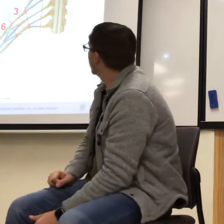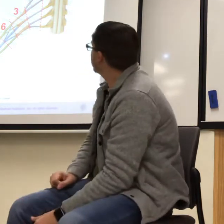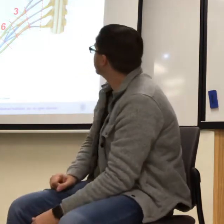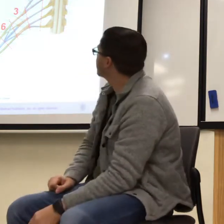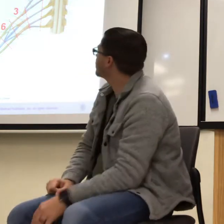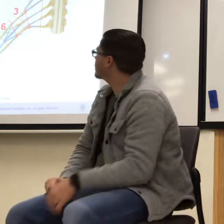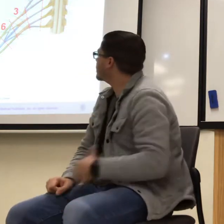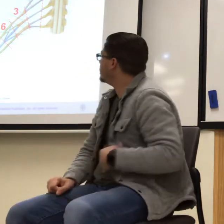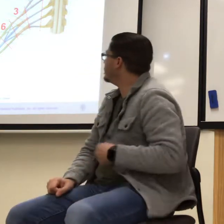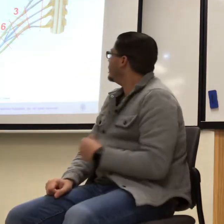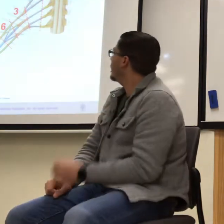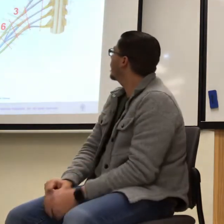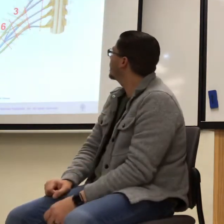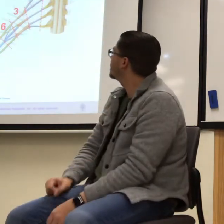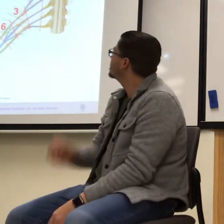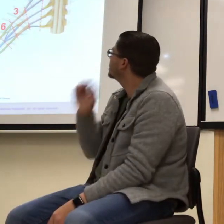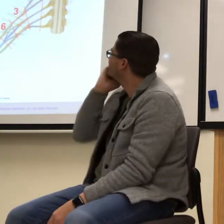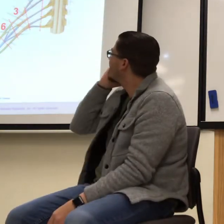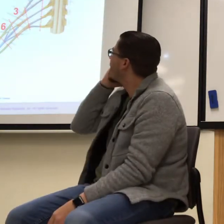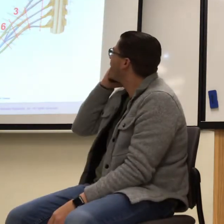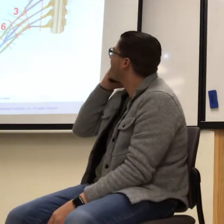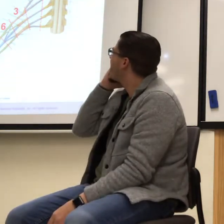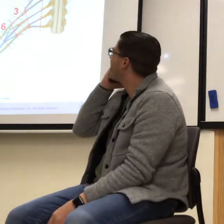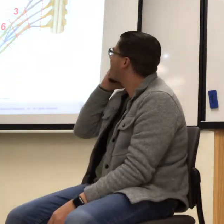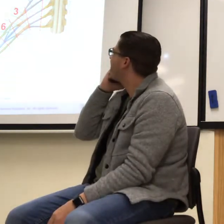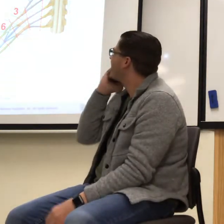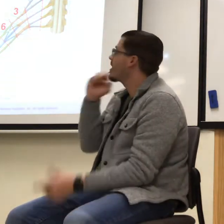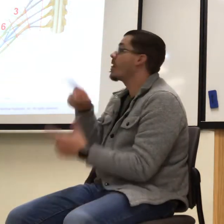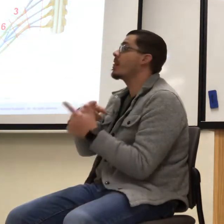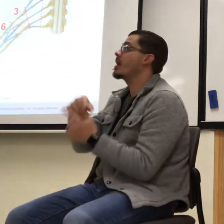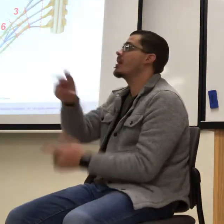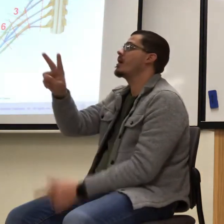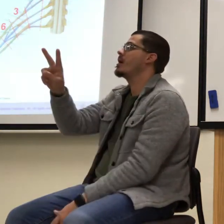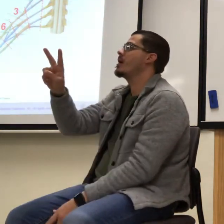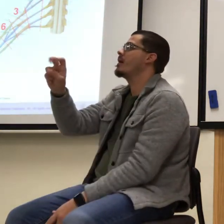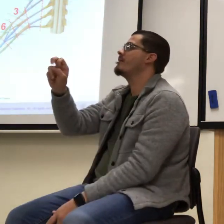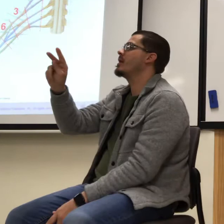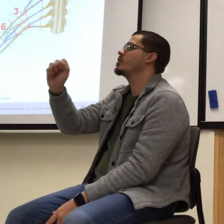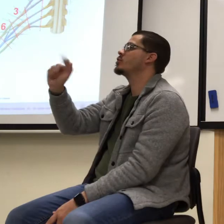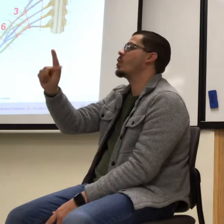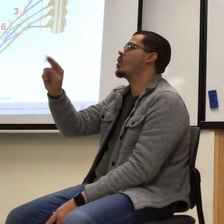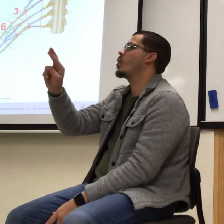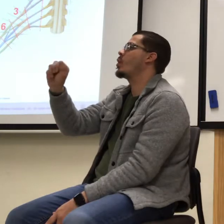Okay, then the nerves, these ventral rami, they kind of